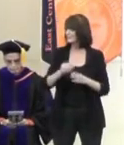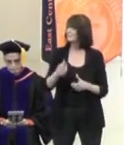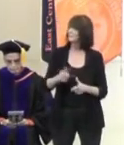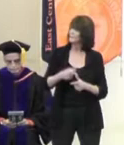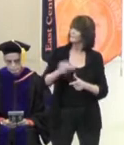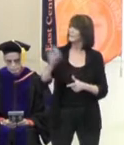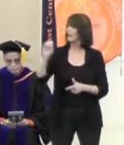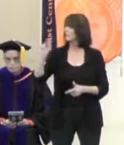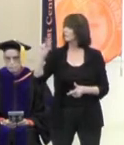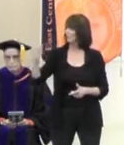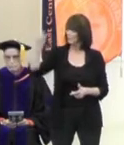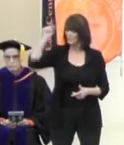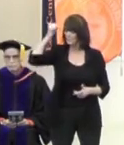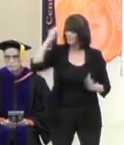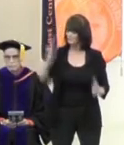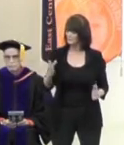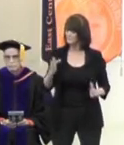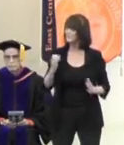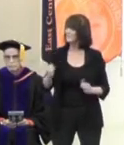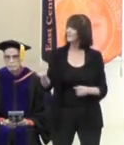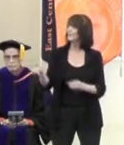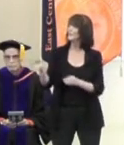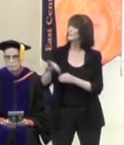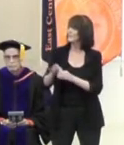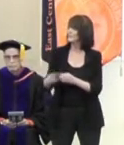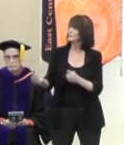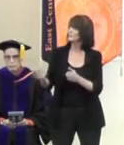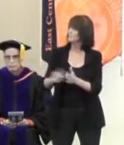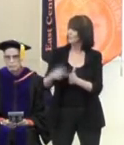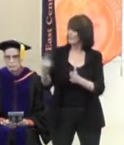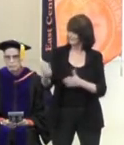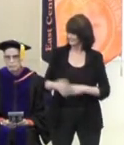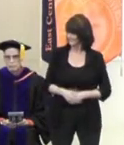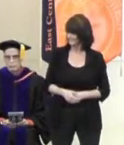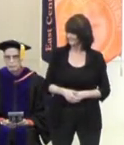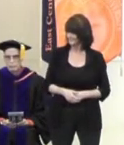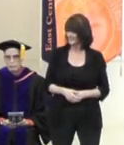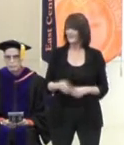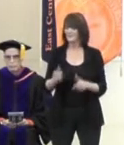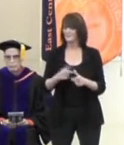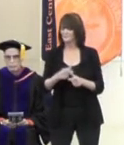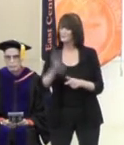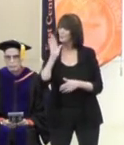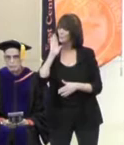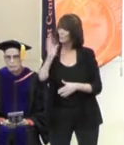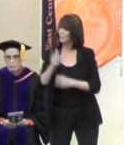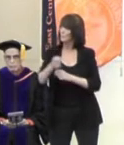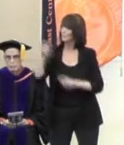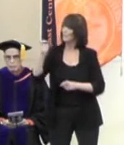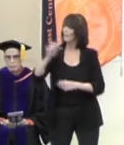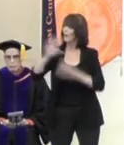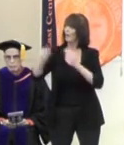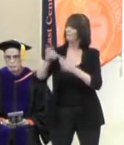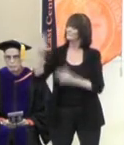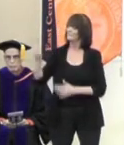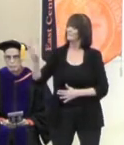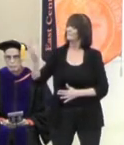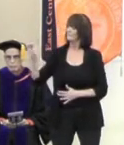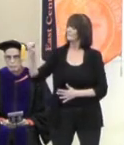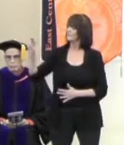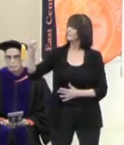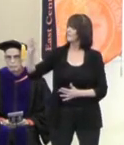first Oklahoma governor to be re-elected and the first to win all 77